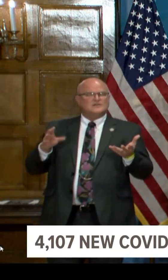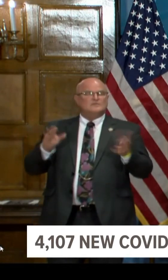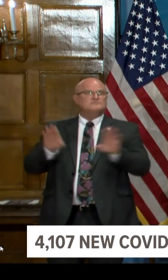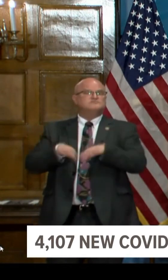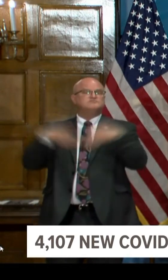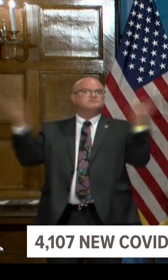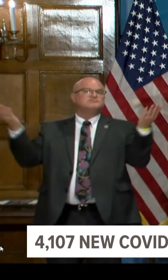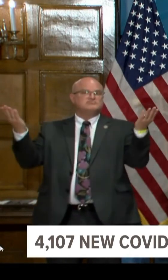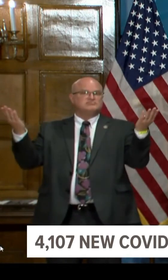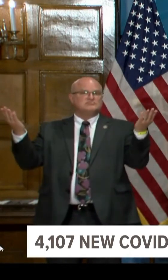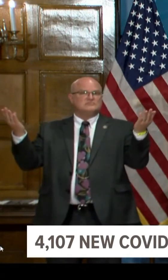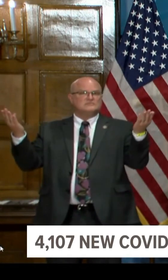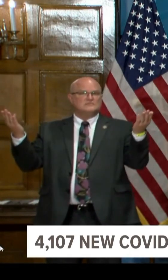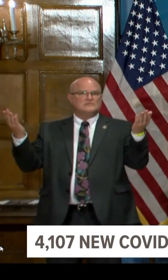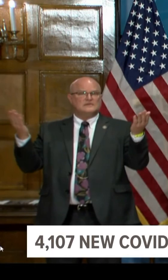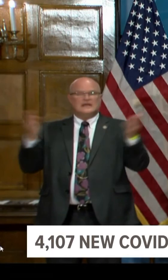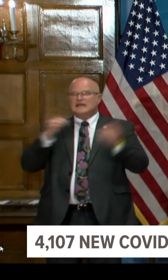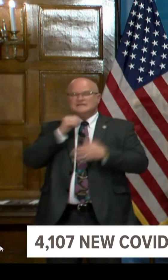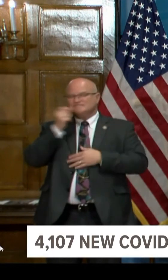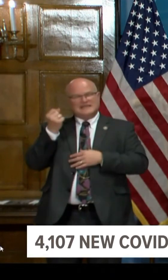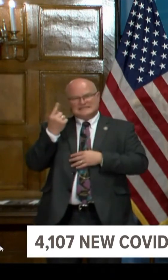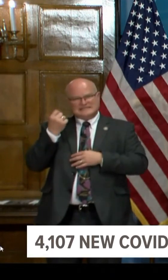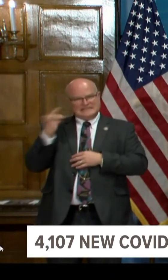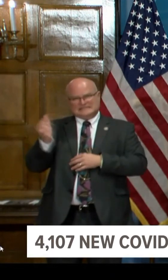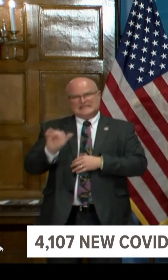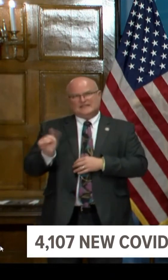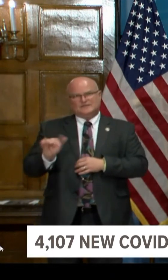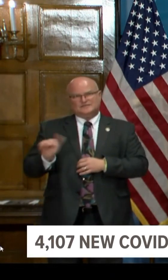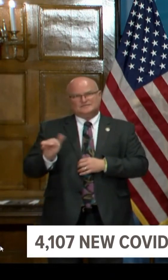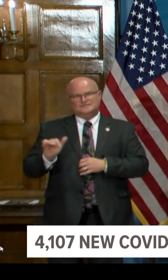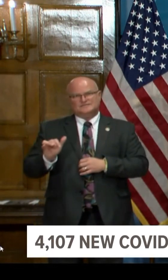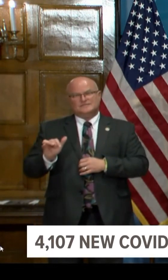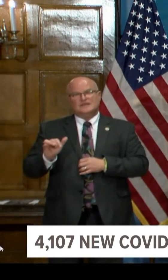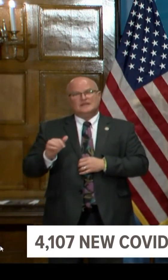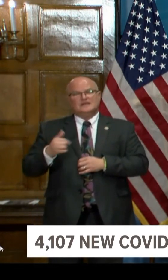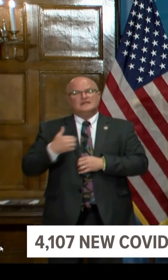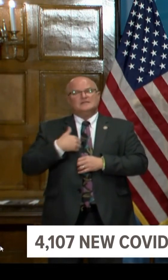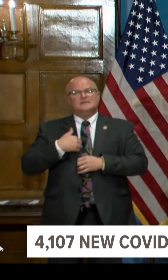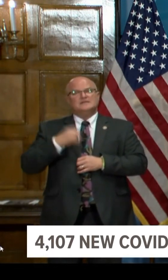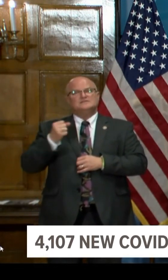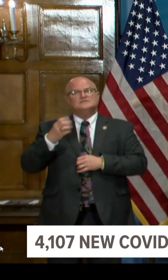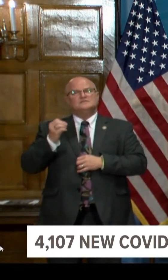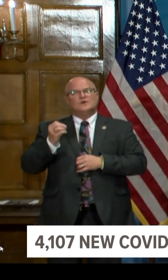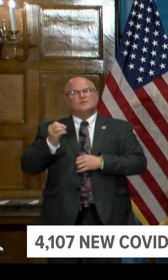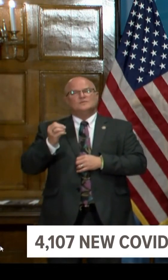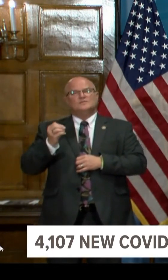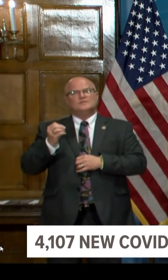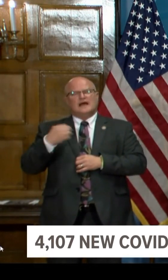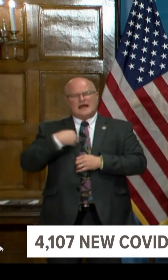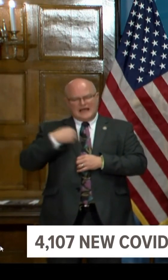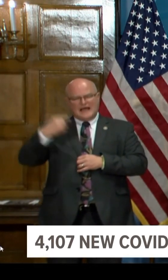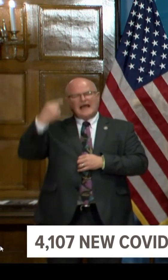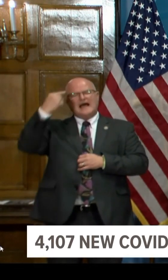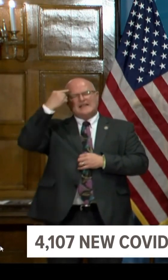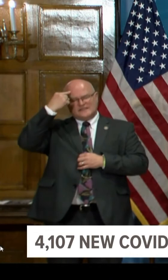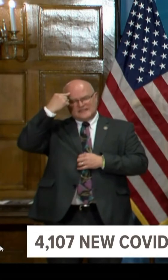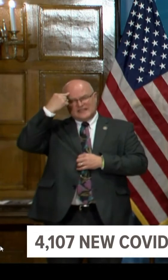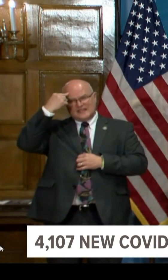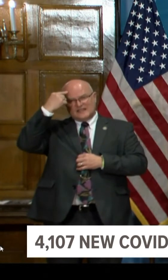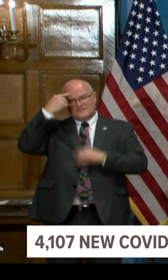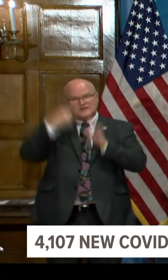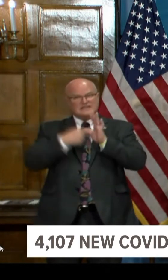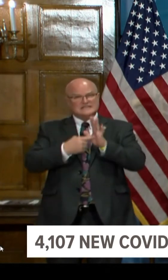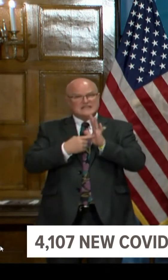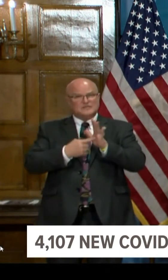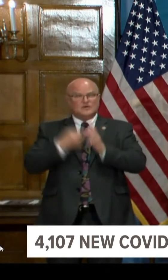them go to full capacity. That doesn't make sense either to me. And so I think, for